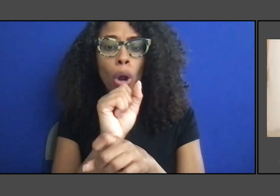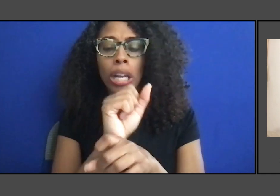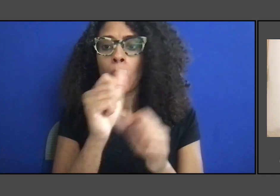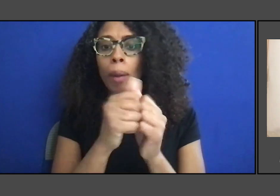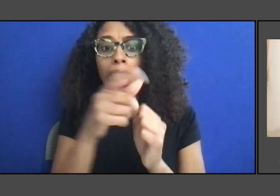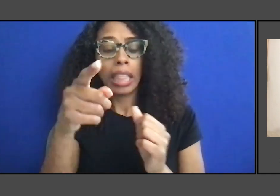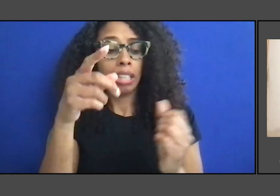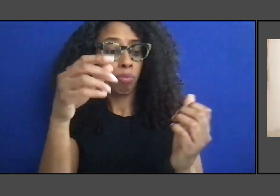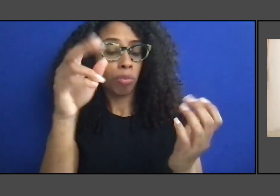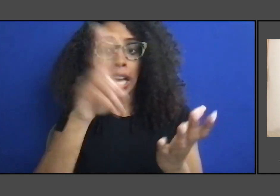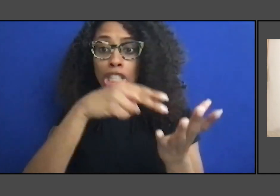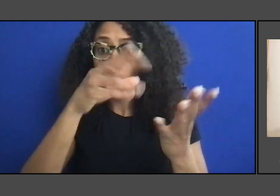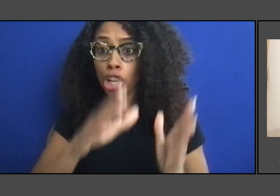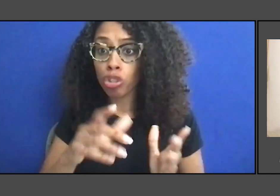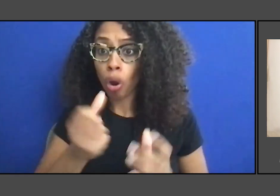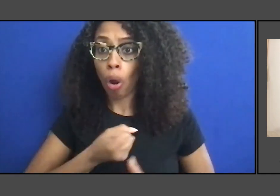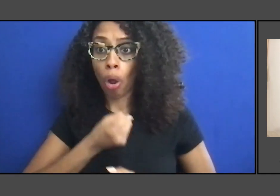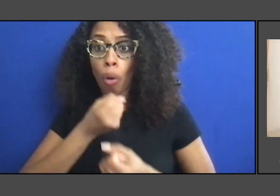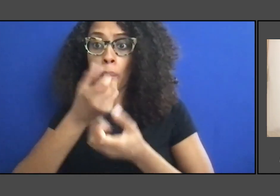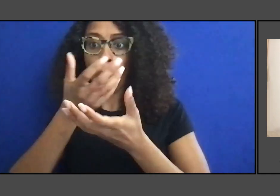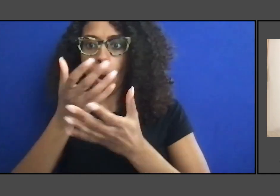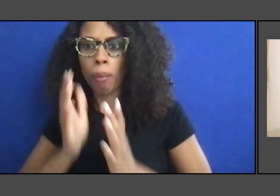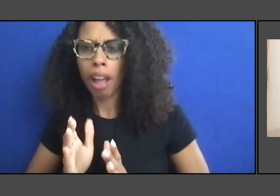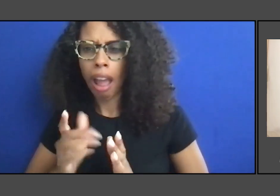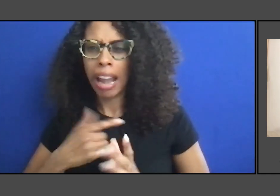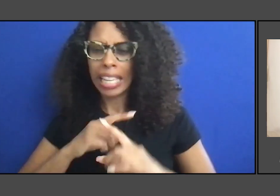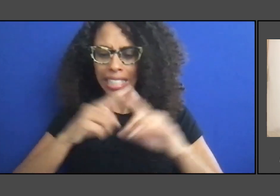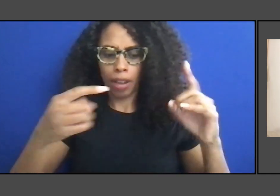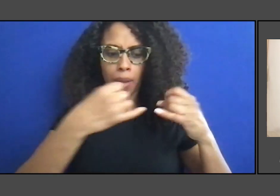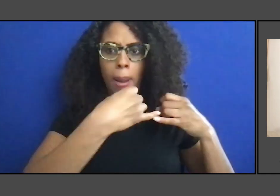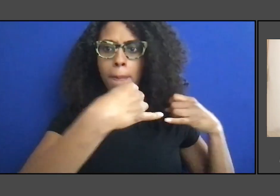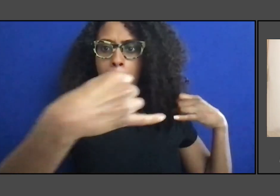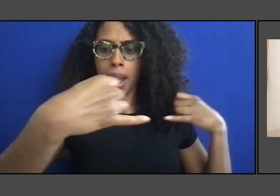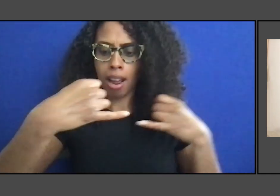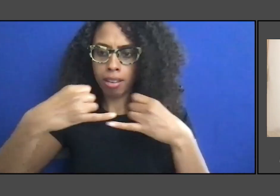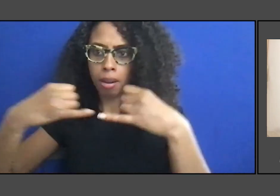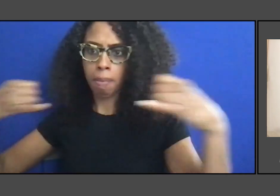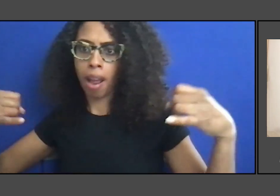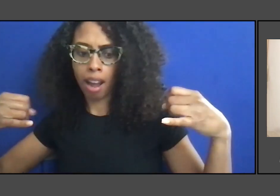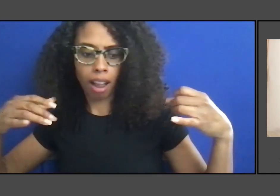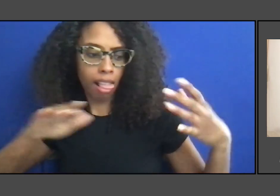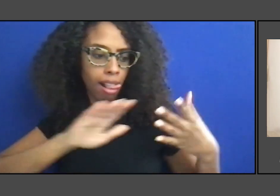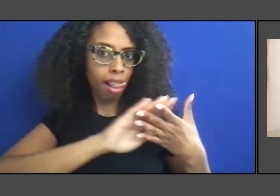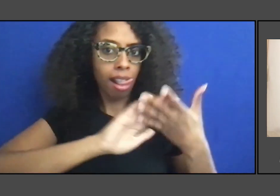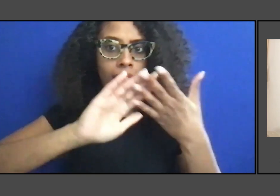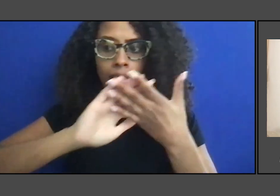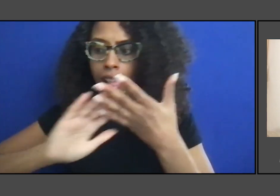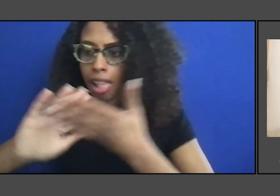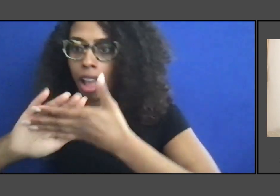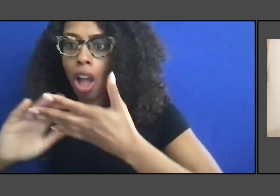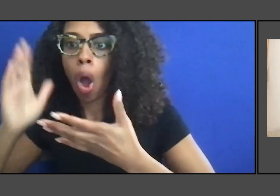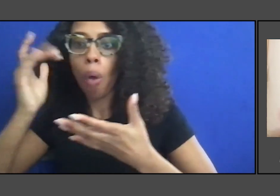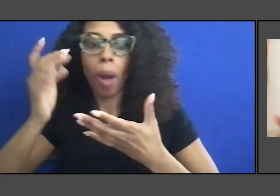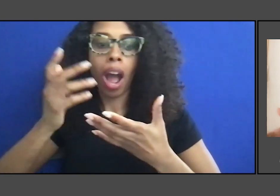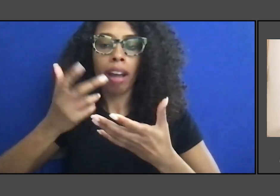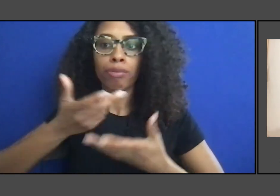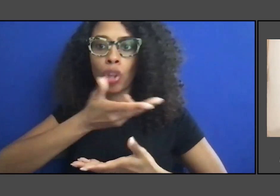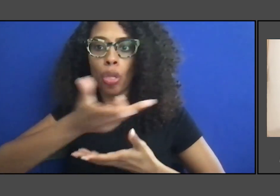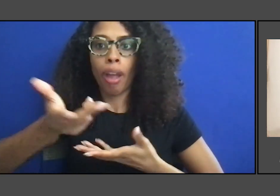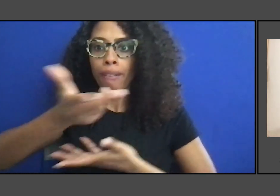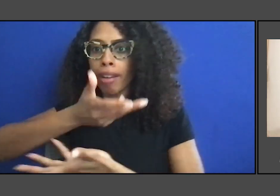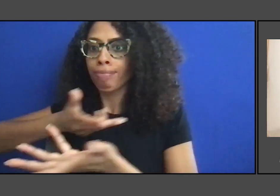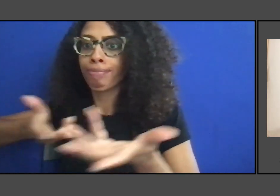between art forms, are blurred because you're in communication with each other to give us